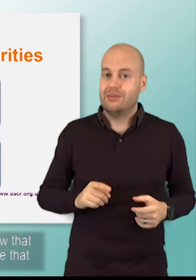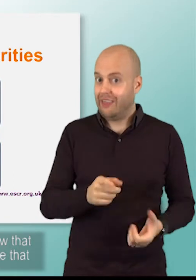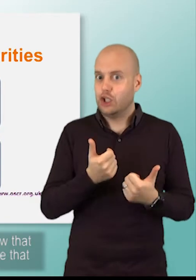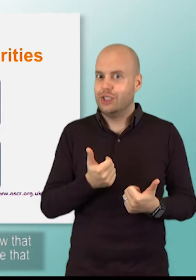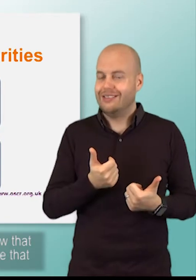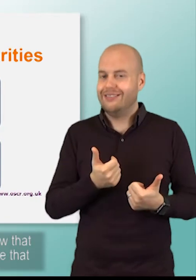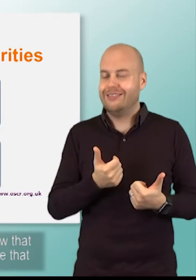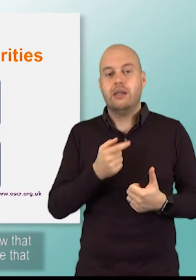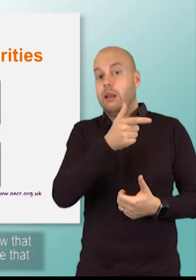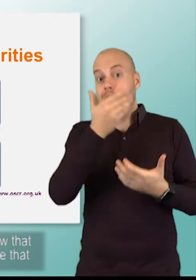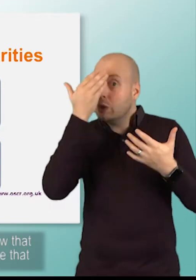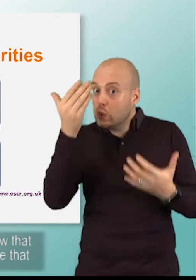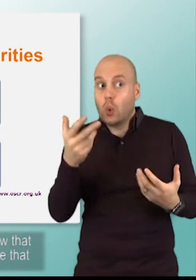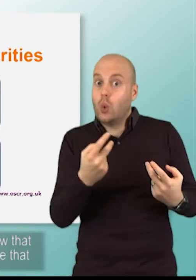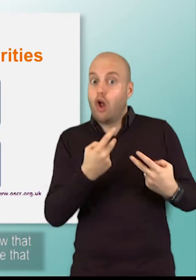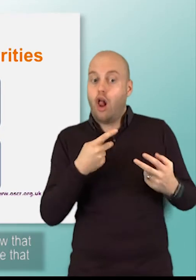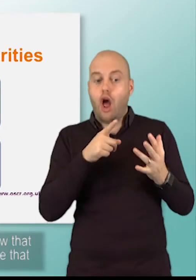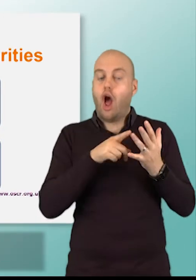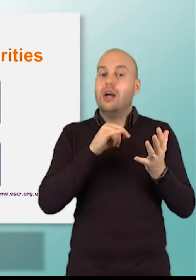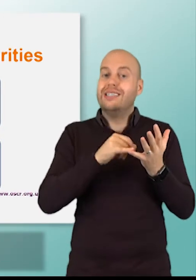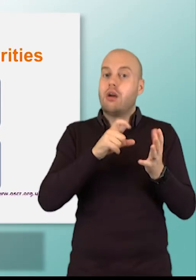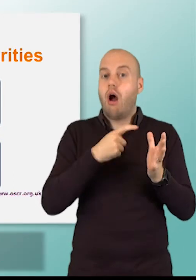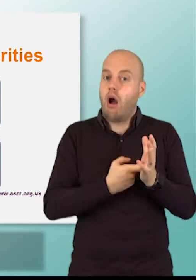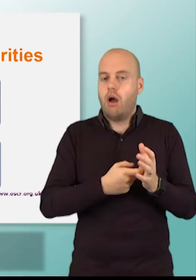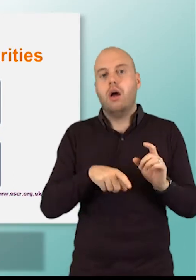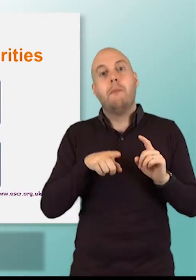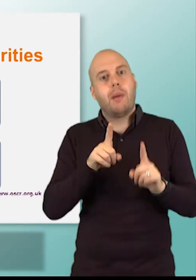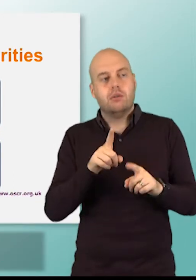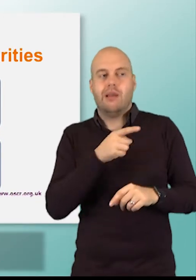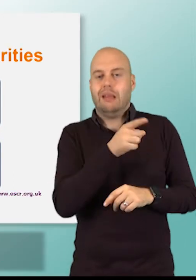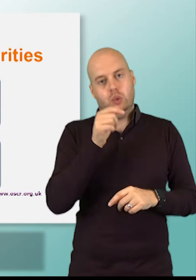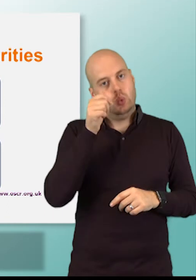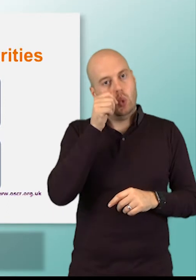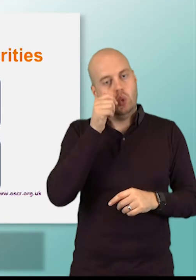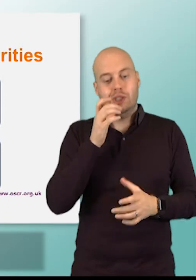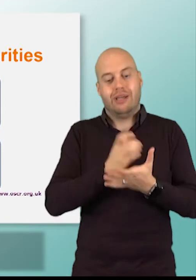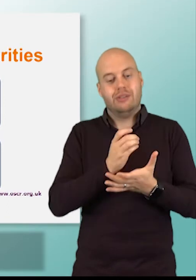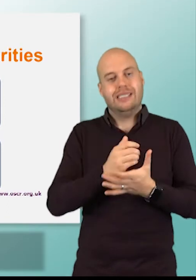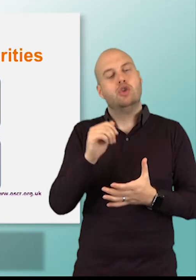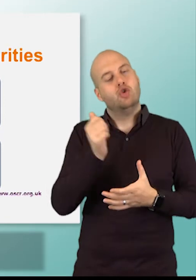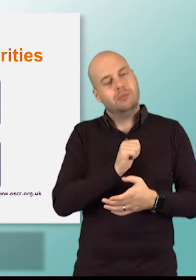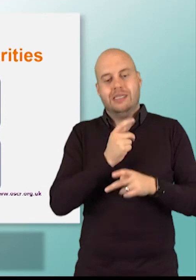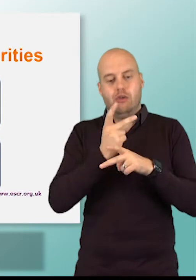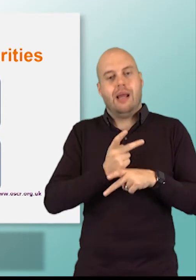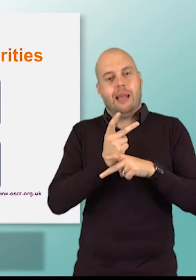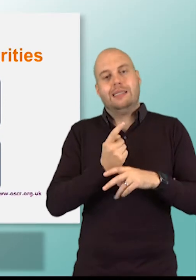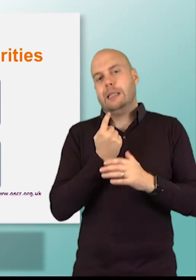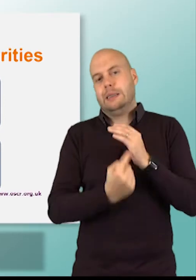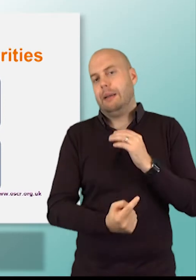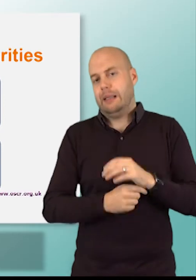body called Oscar, but they have a sense that charities should be regulated independently.